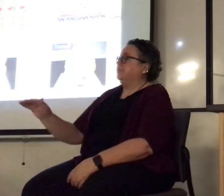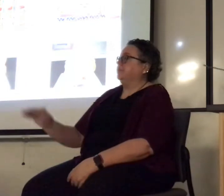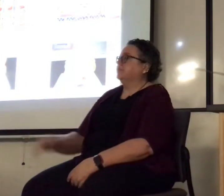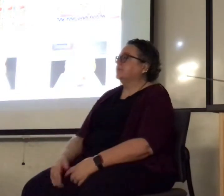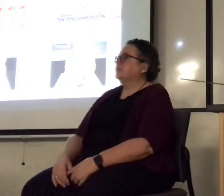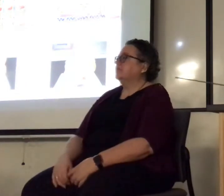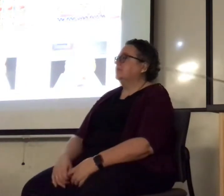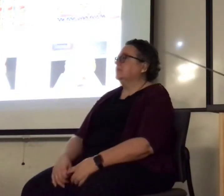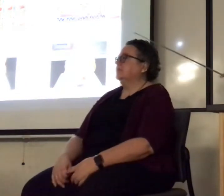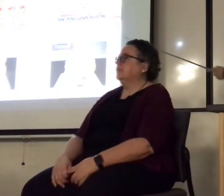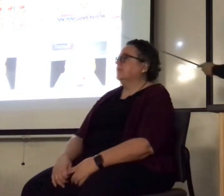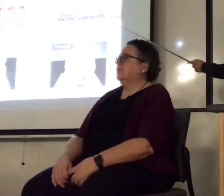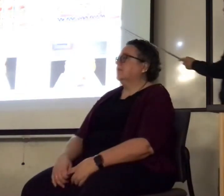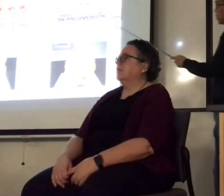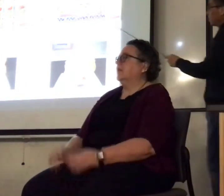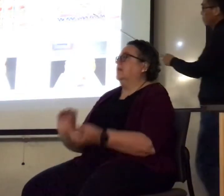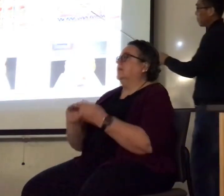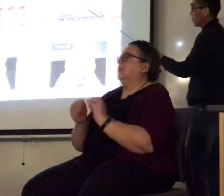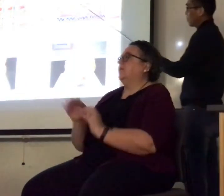Once again, number 8.